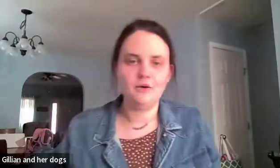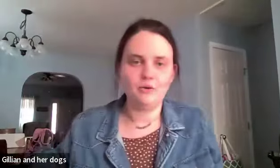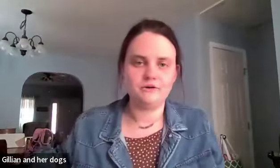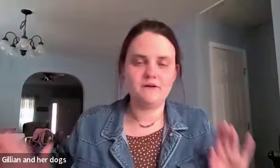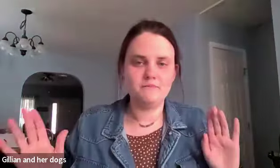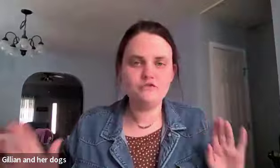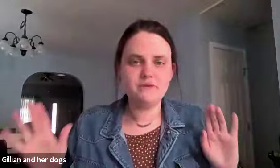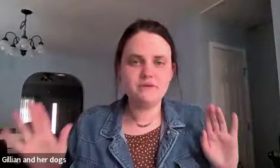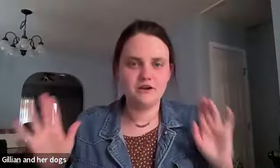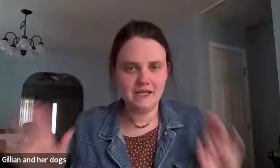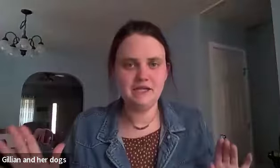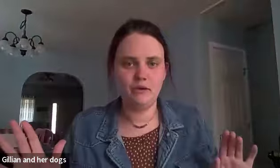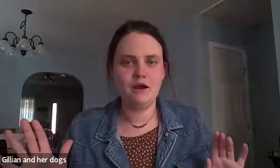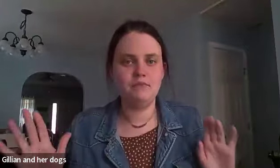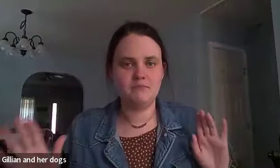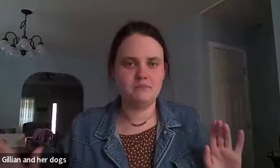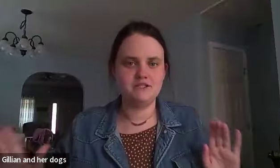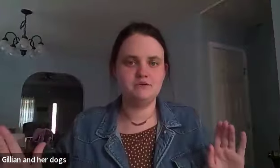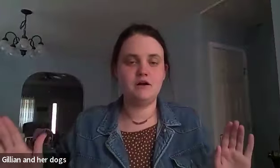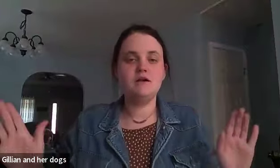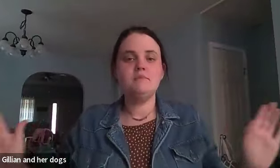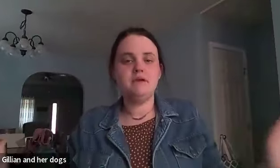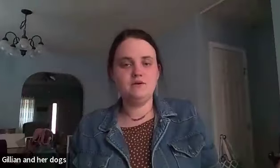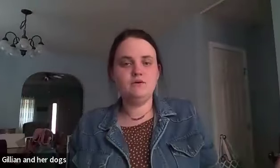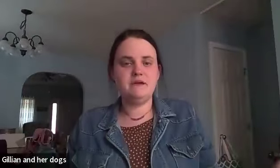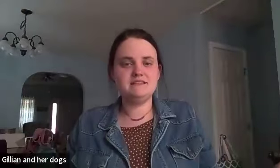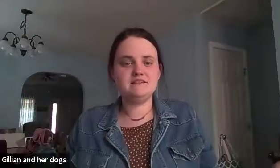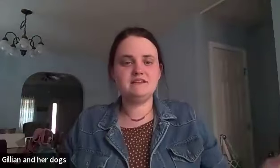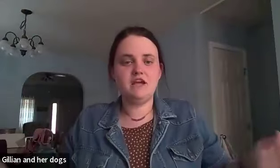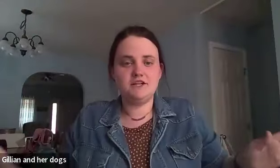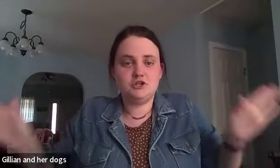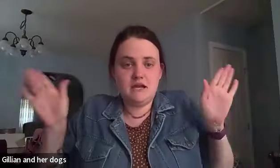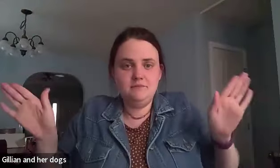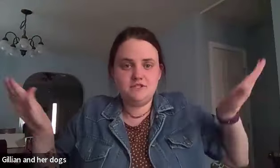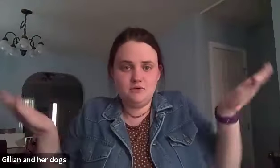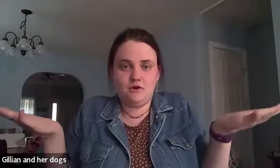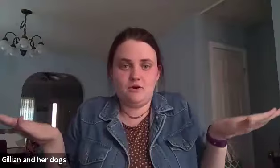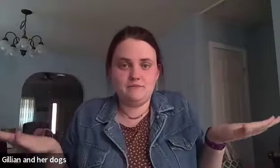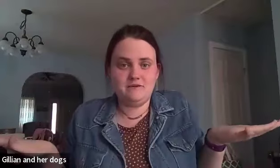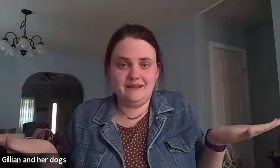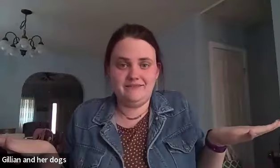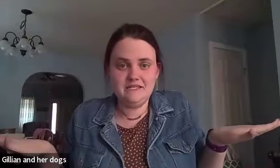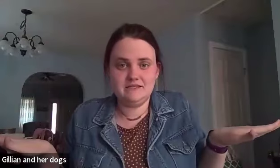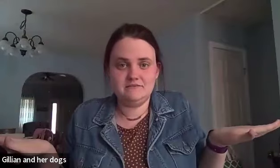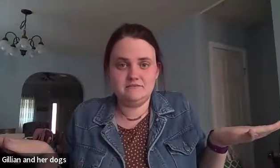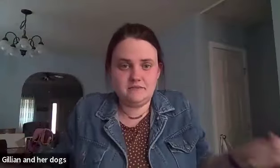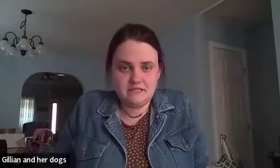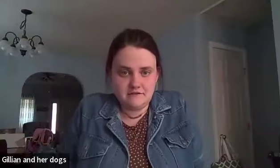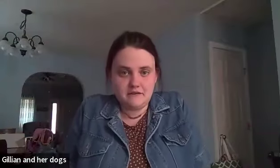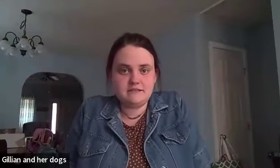of cornered. If I move my chair anywhere, I'm gonna bump into a dog. Penguin, basically at your hips, you have your arms out like this, but it's like flat